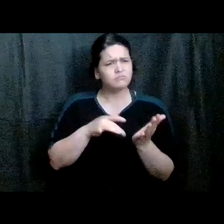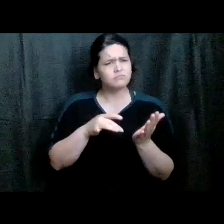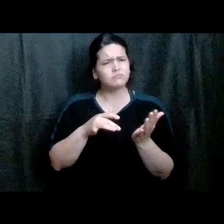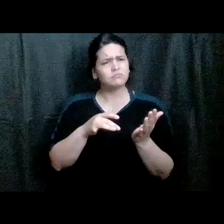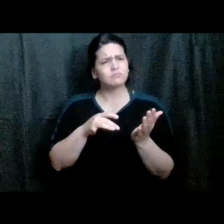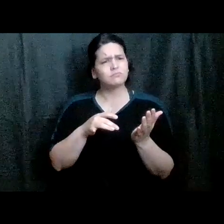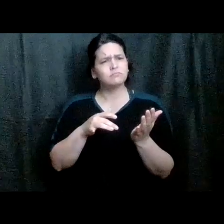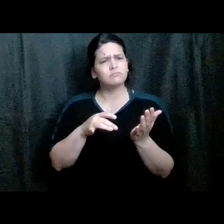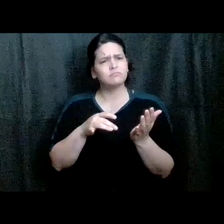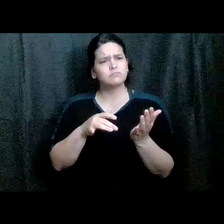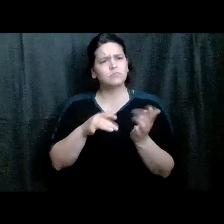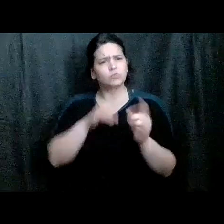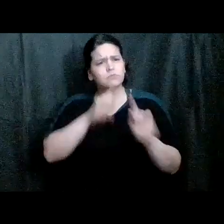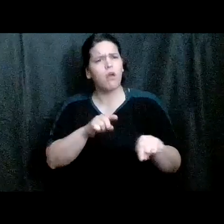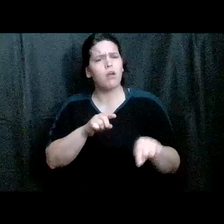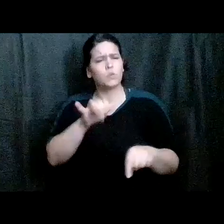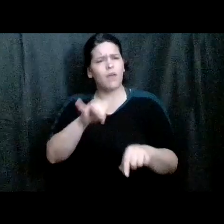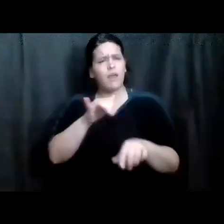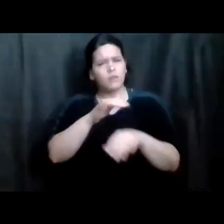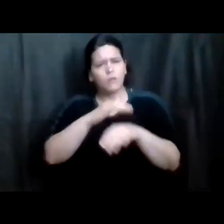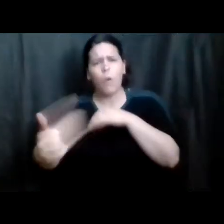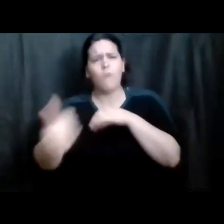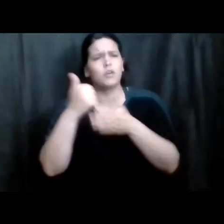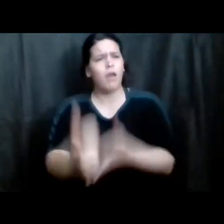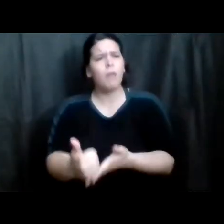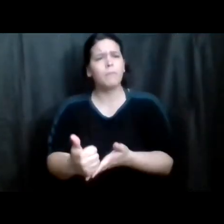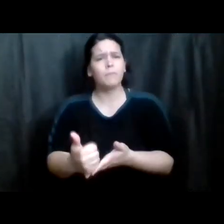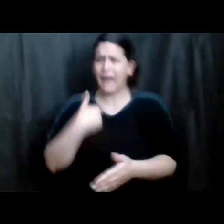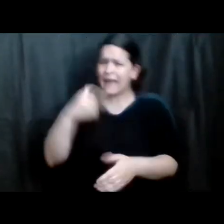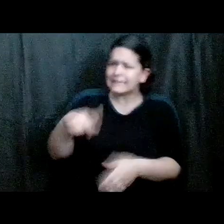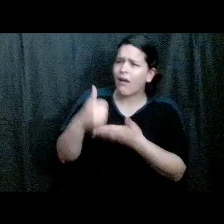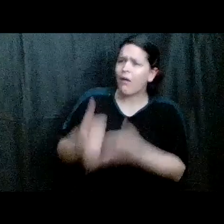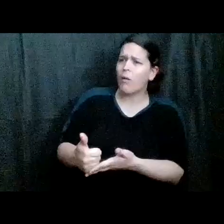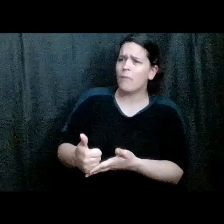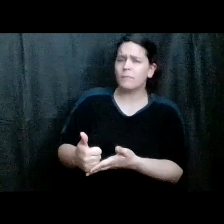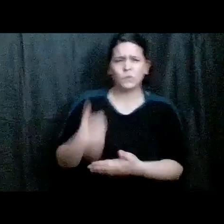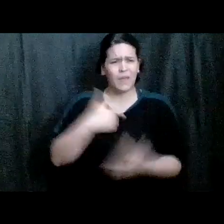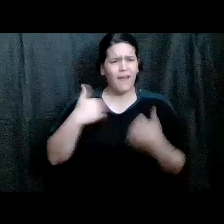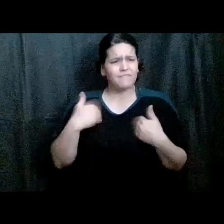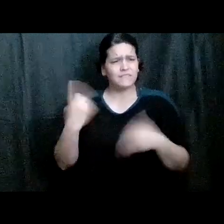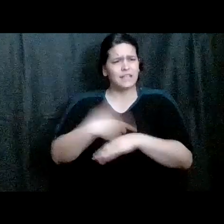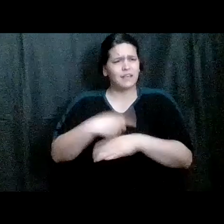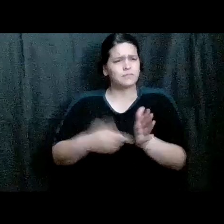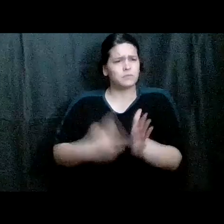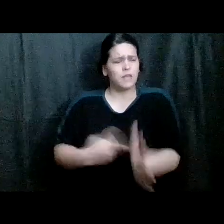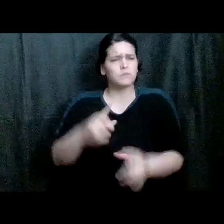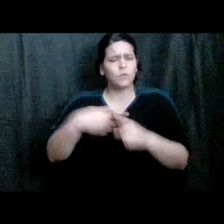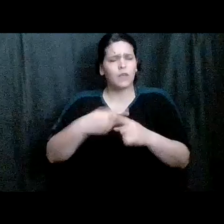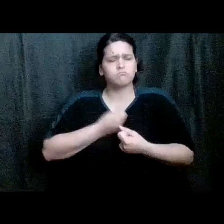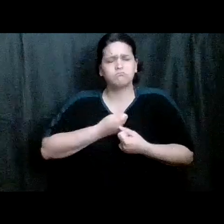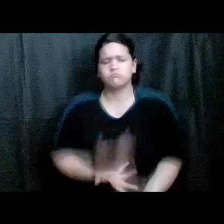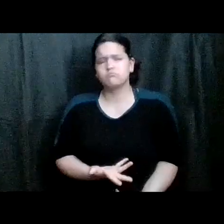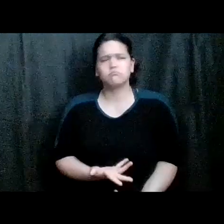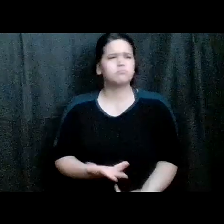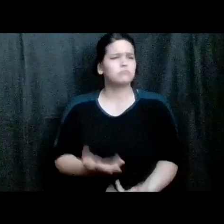'Cause we have days when we're tired, you know, and we need people to help pick up that torch. We need help passing this torch on to the next